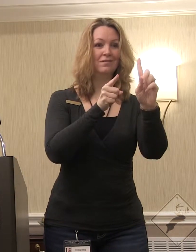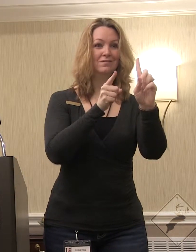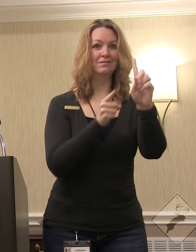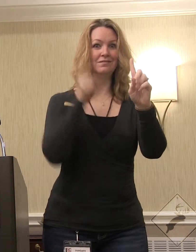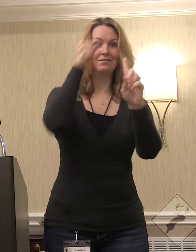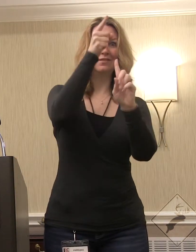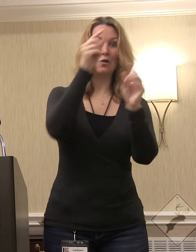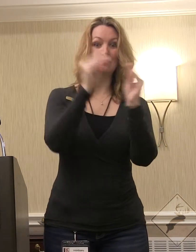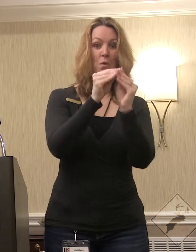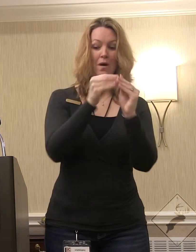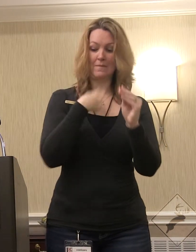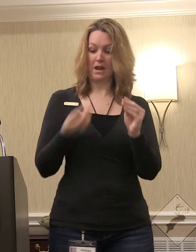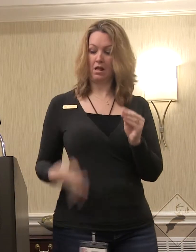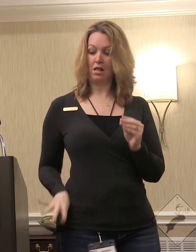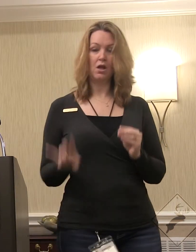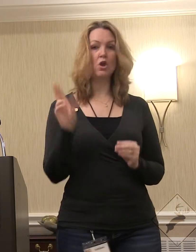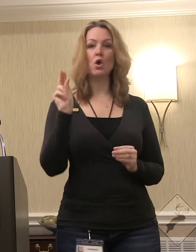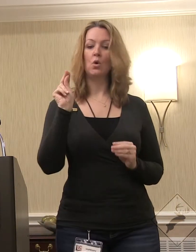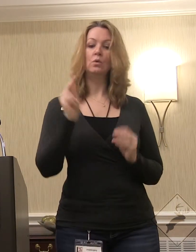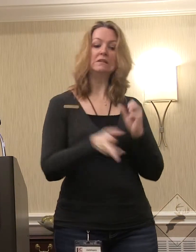up in my pocket.